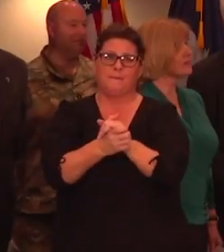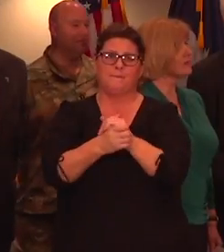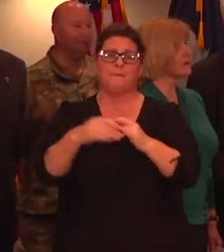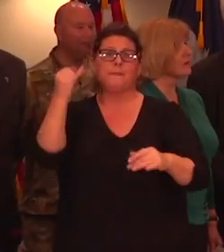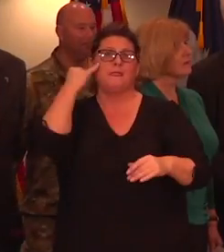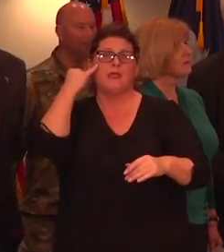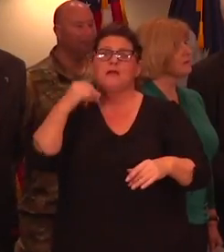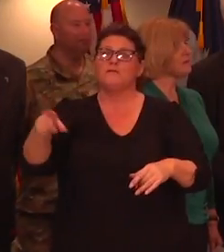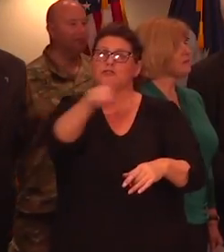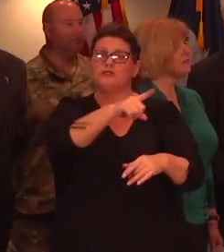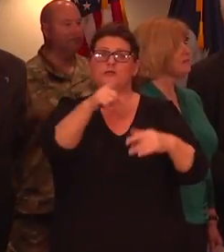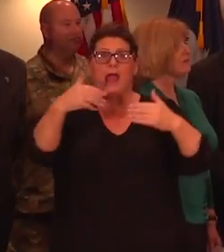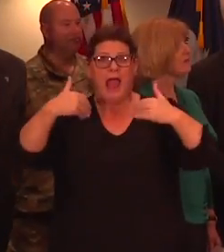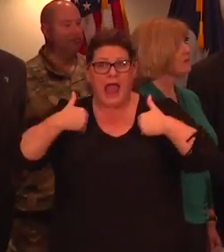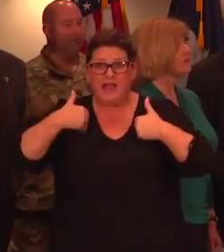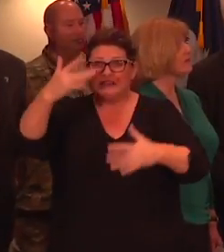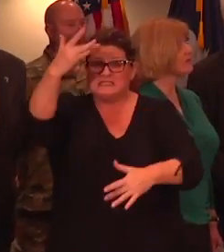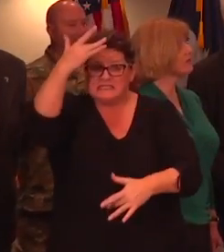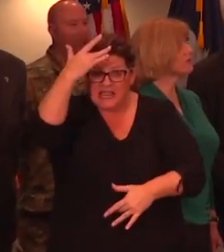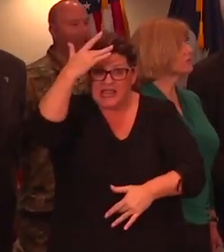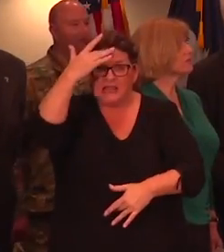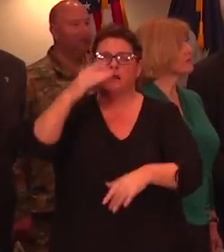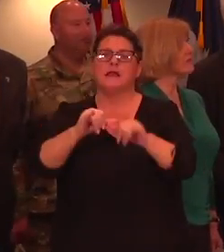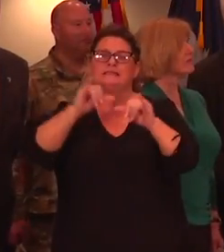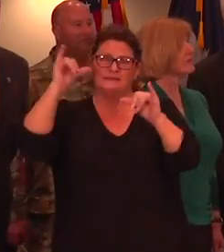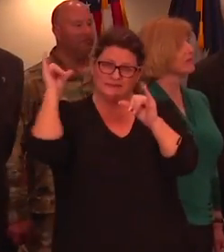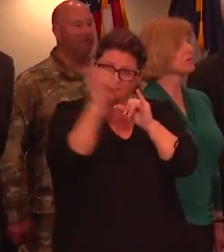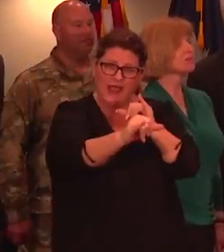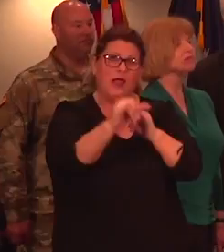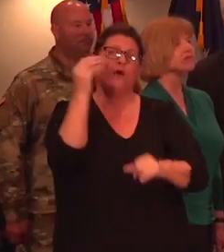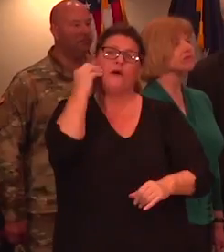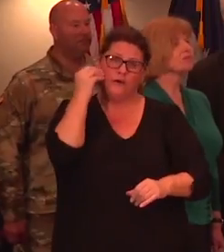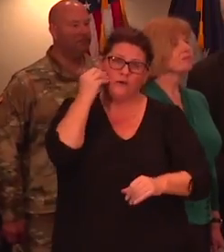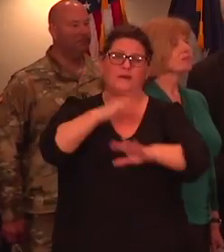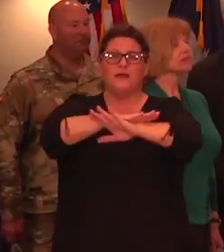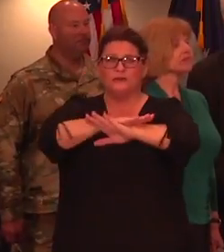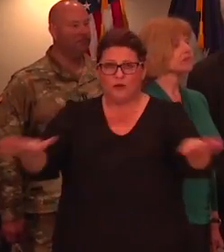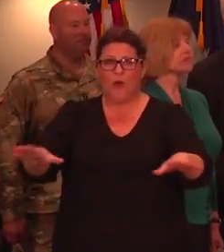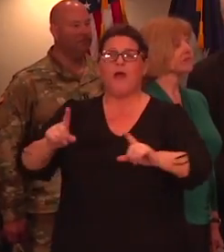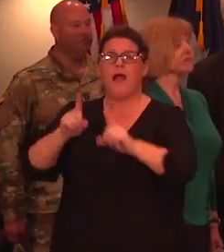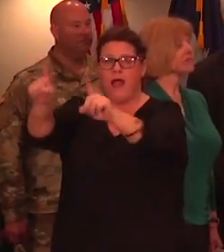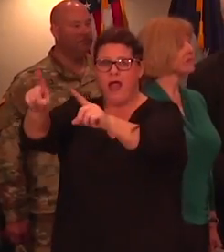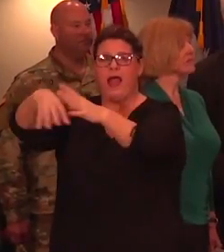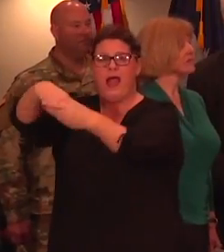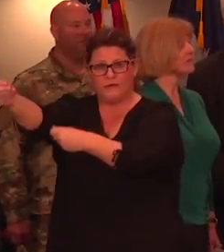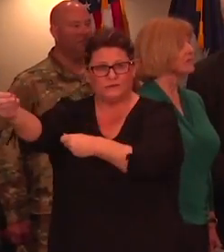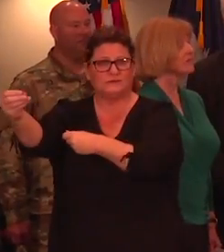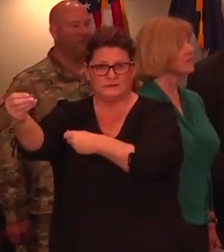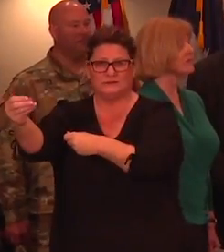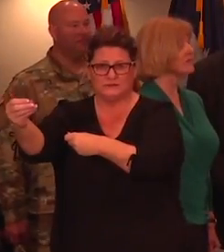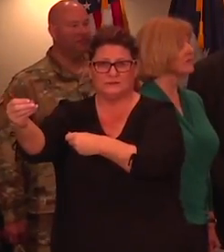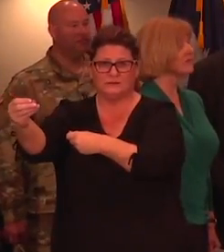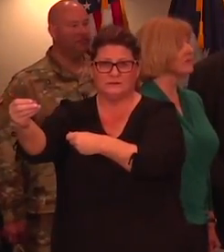the recommendation to stay home from school and work and not attend public gatherings. We do not recommend that everyone